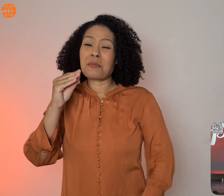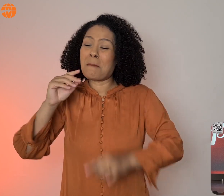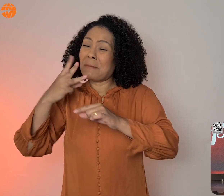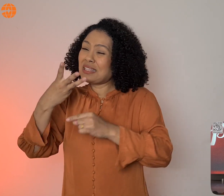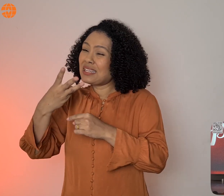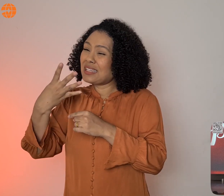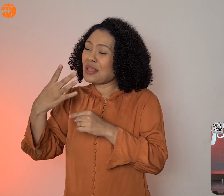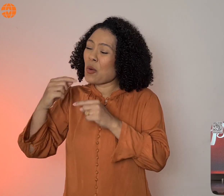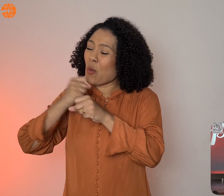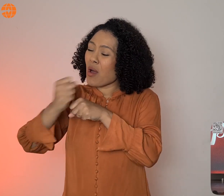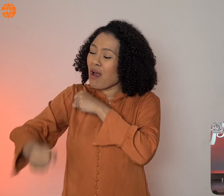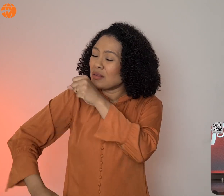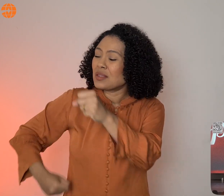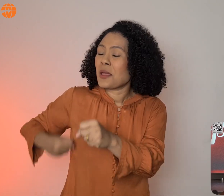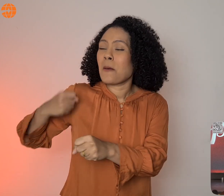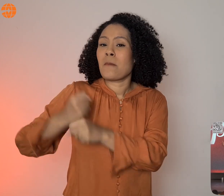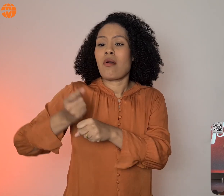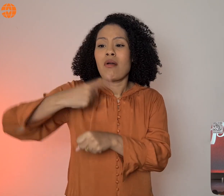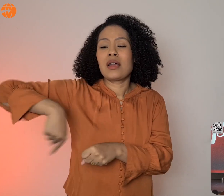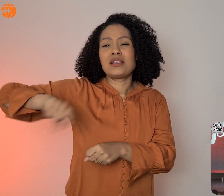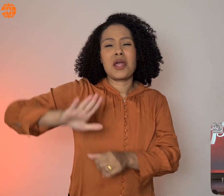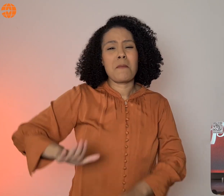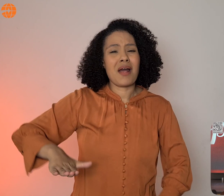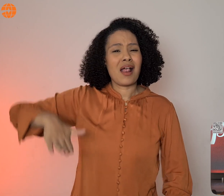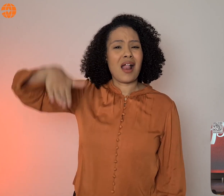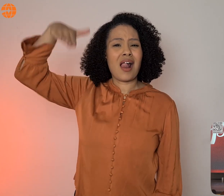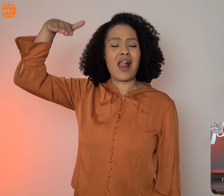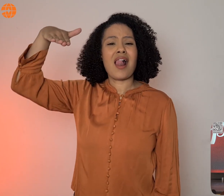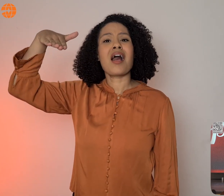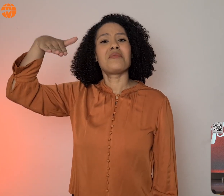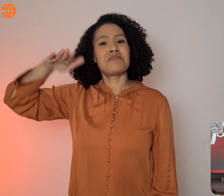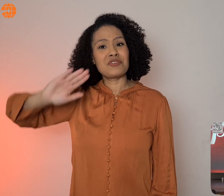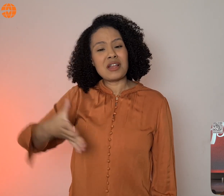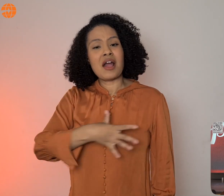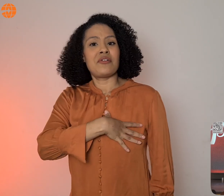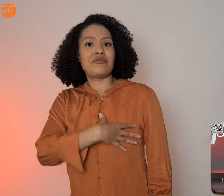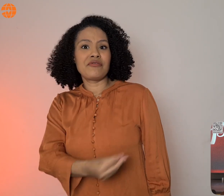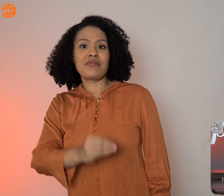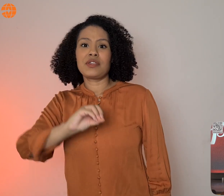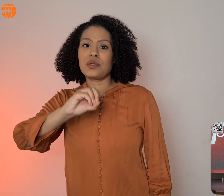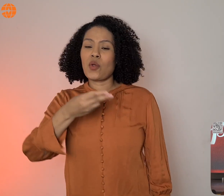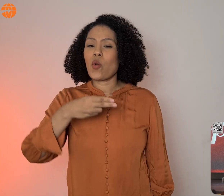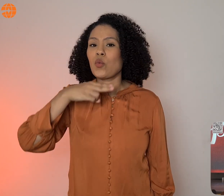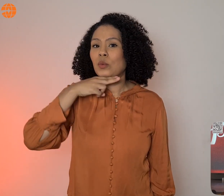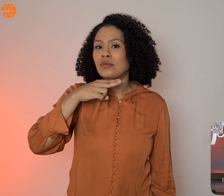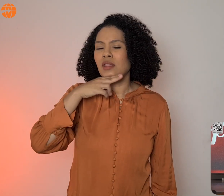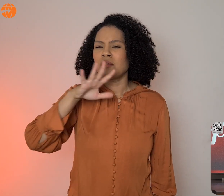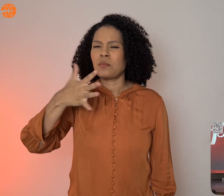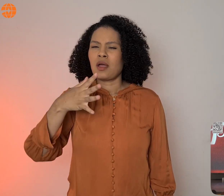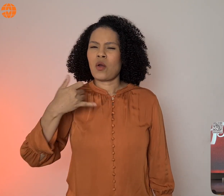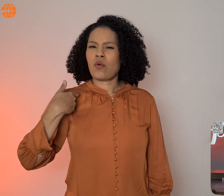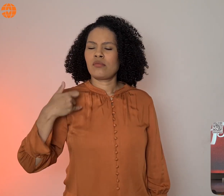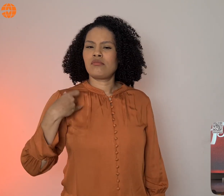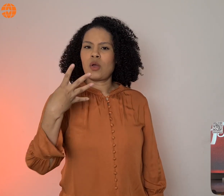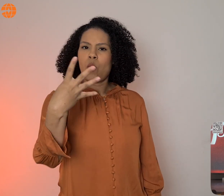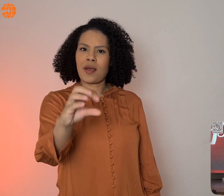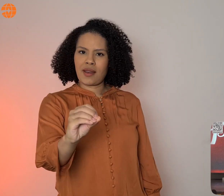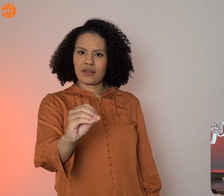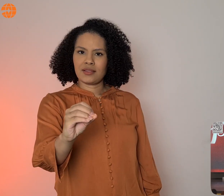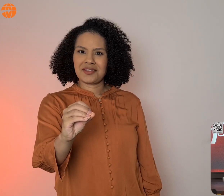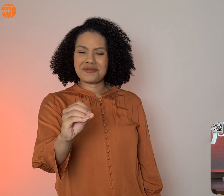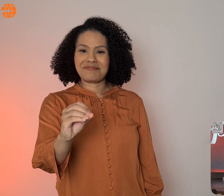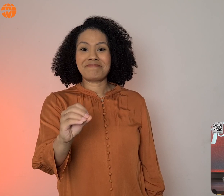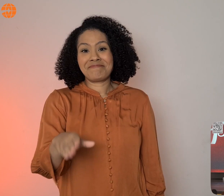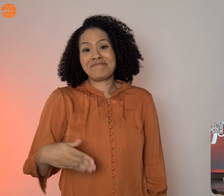já, todos adultos, alguns já com filhos. They're all now in their late 40s. E agora eles estão ali nos seus 40 anos, mais ou And menos.